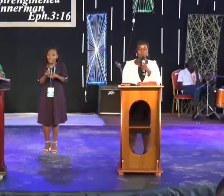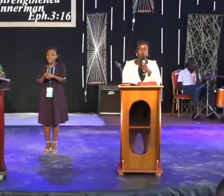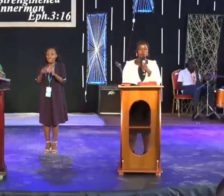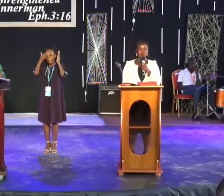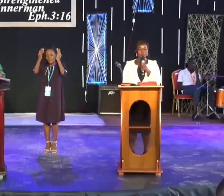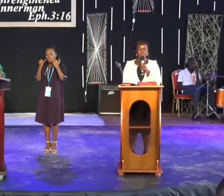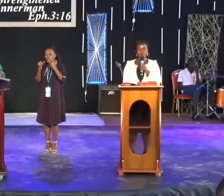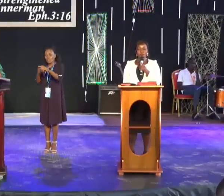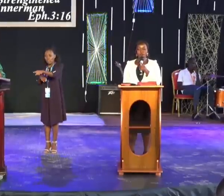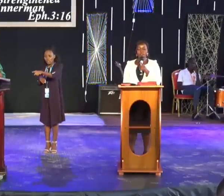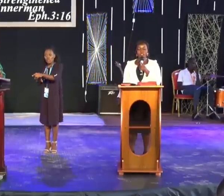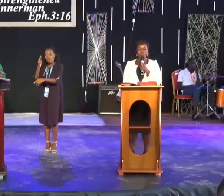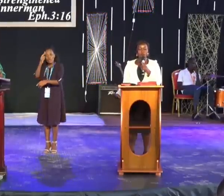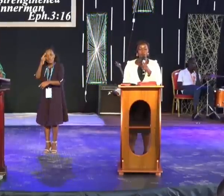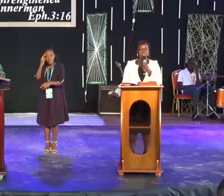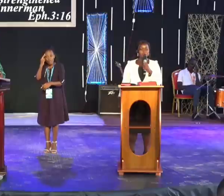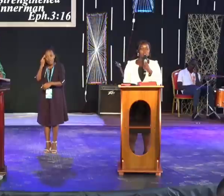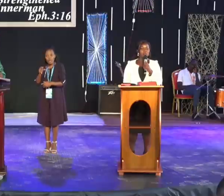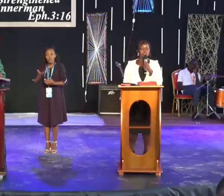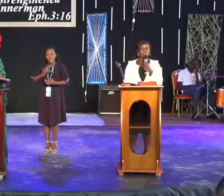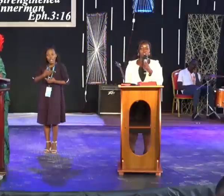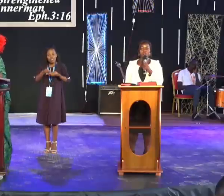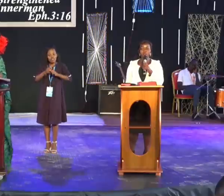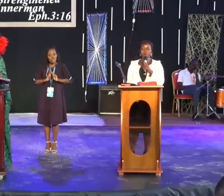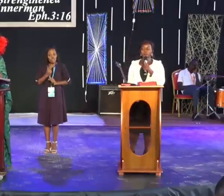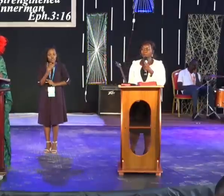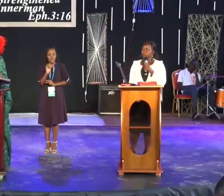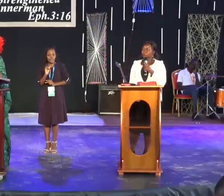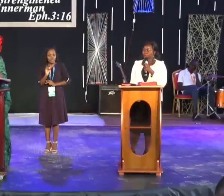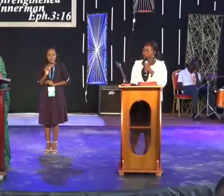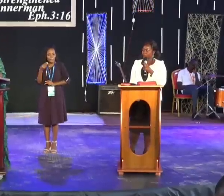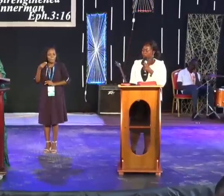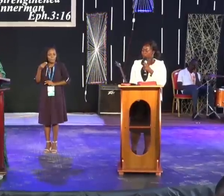And he always reminded me of the debt of 20 million shillings.